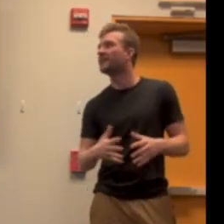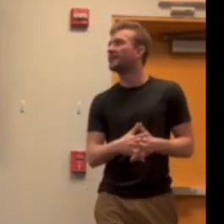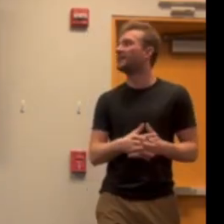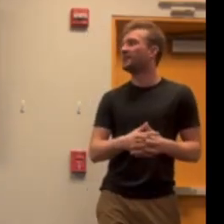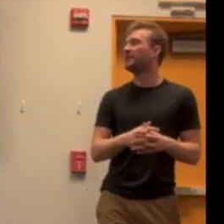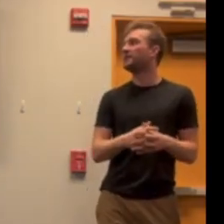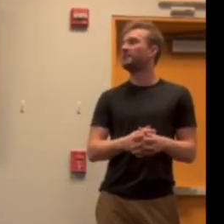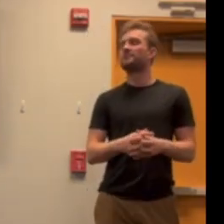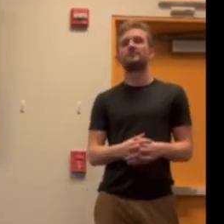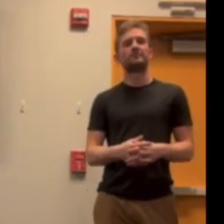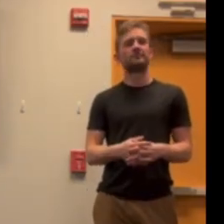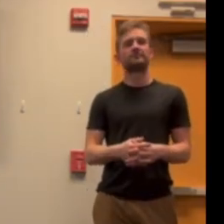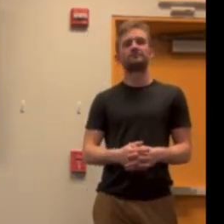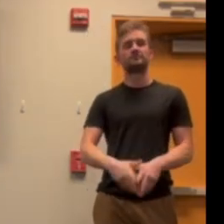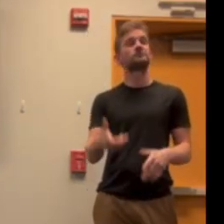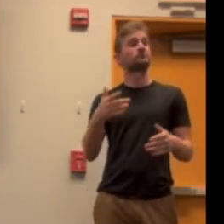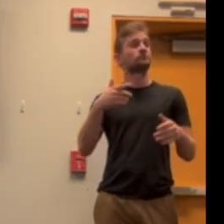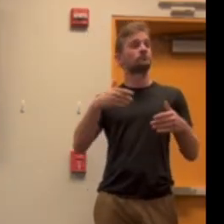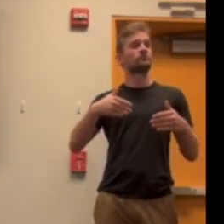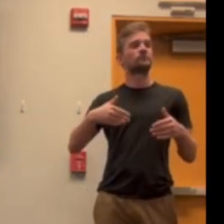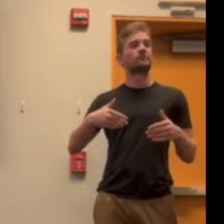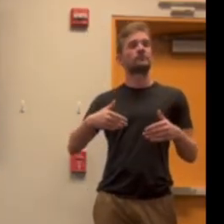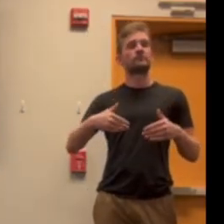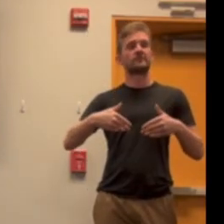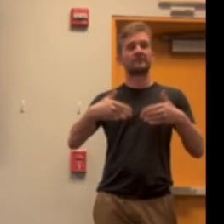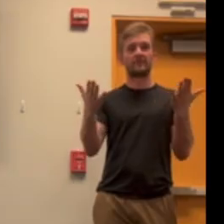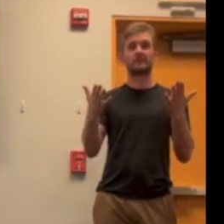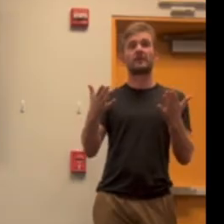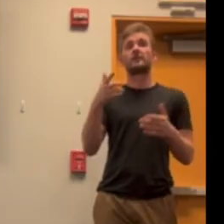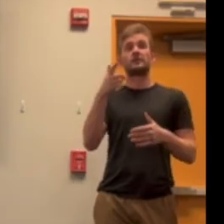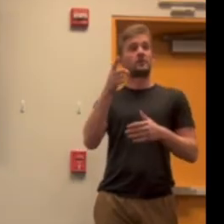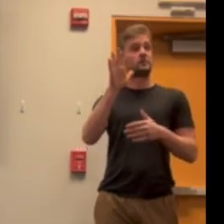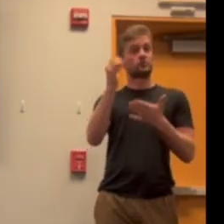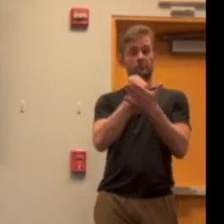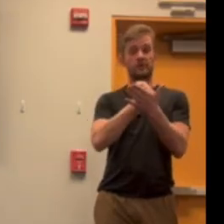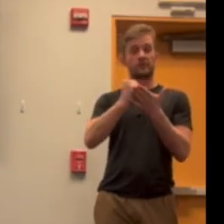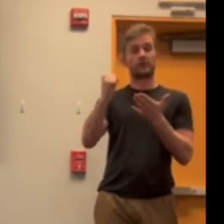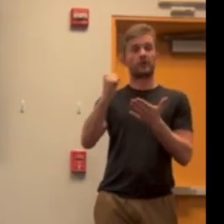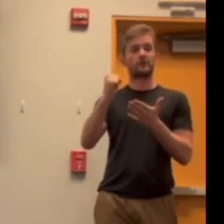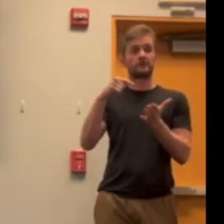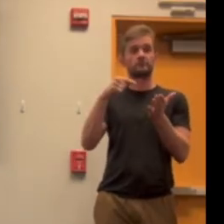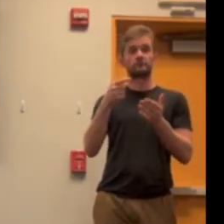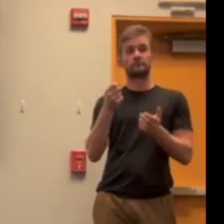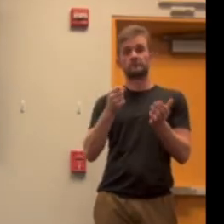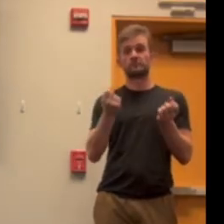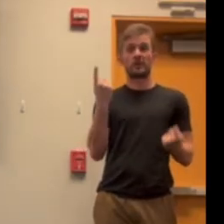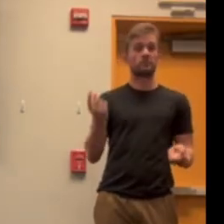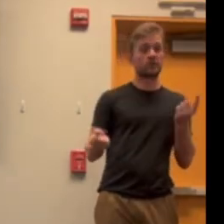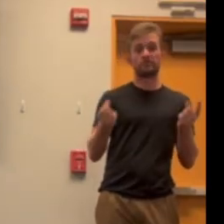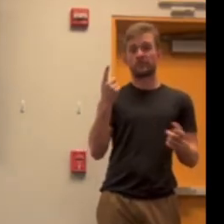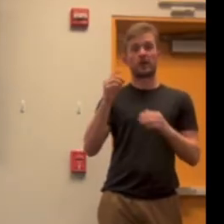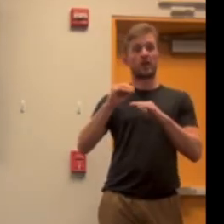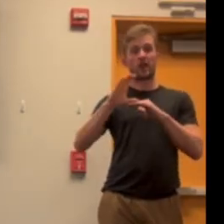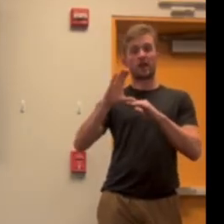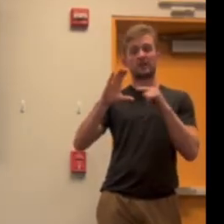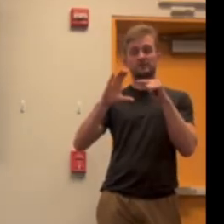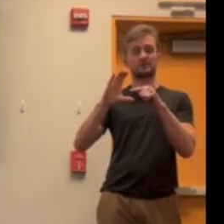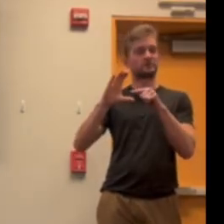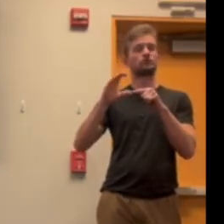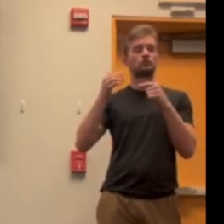So really what you want to do is not keep a balance on there. You want to just buy one thing a month and then pay it